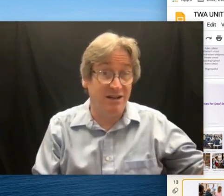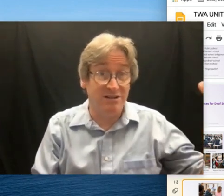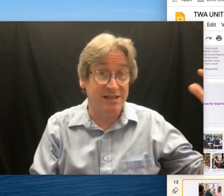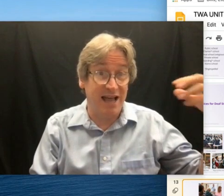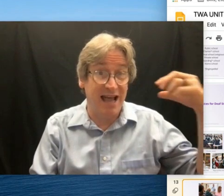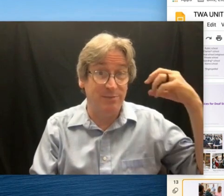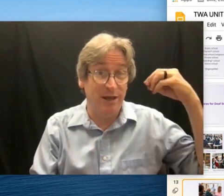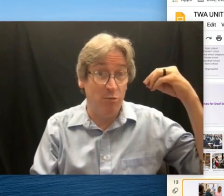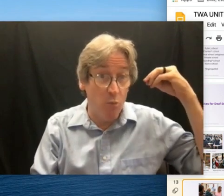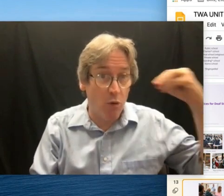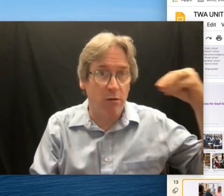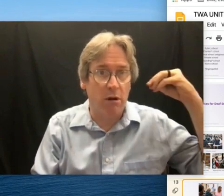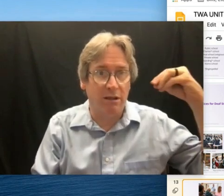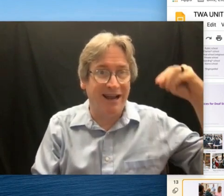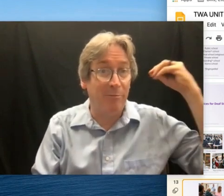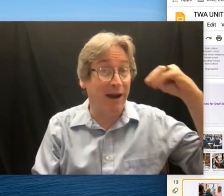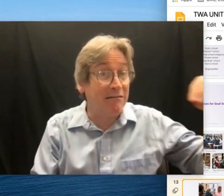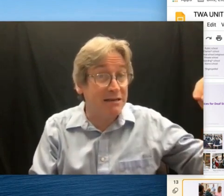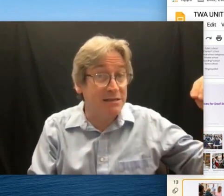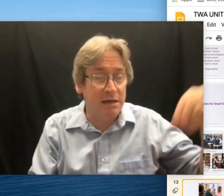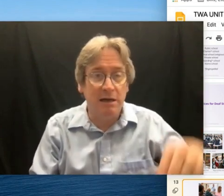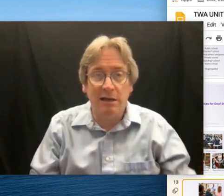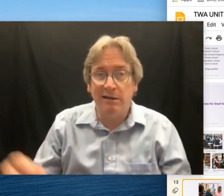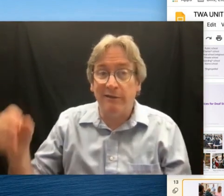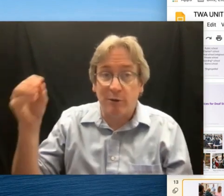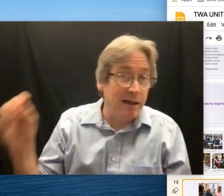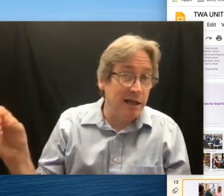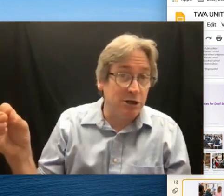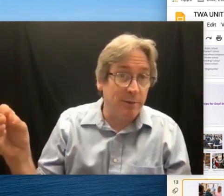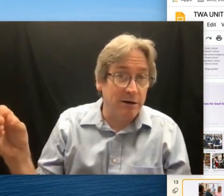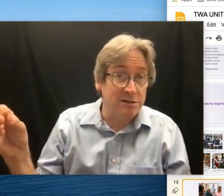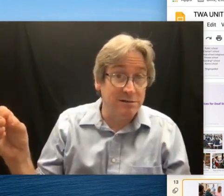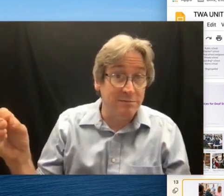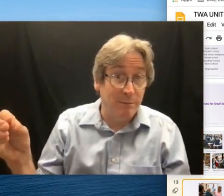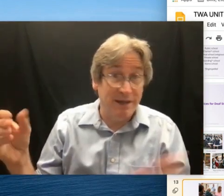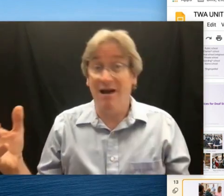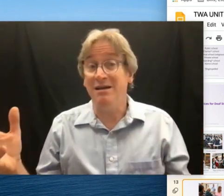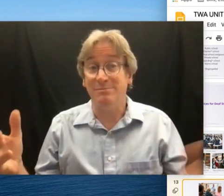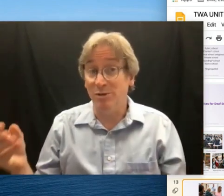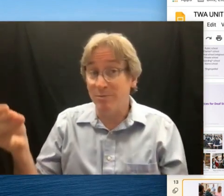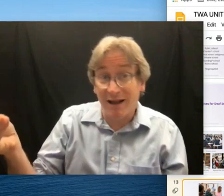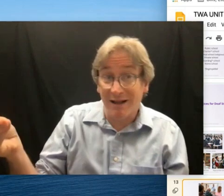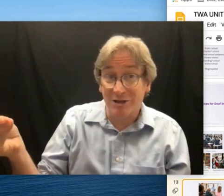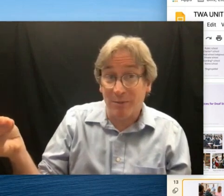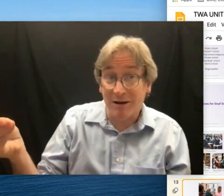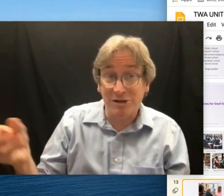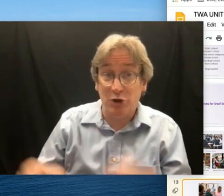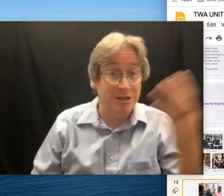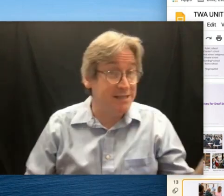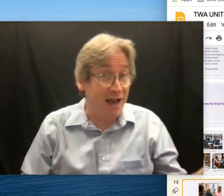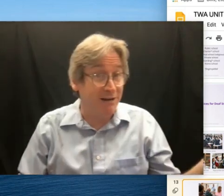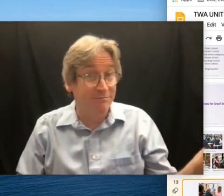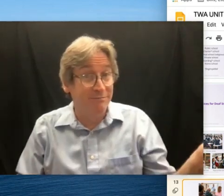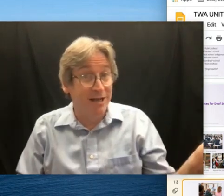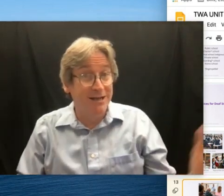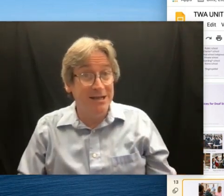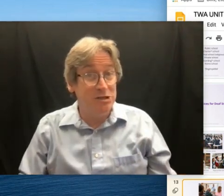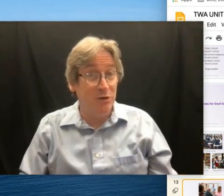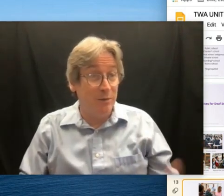deaf adults, as being more like parents than their biological parents, because most biological parents couldn't